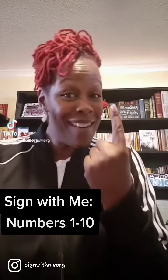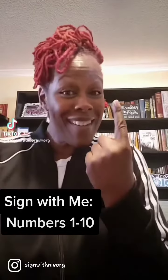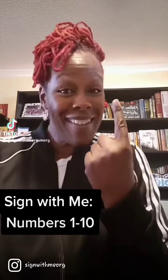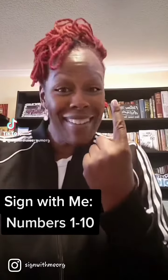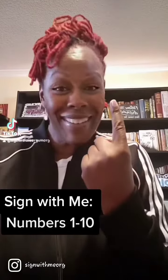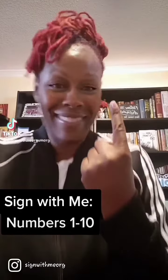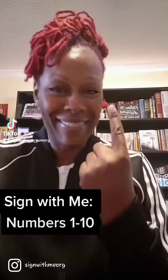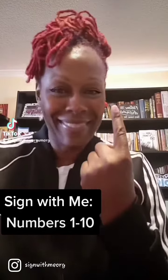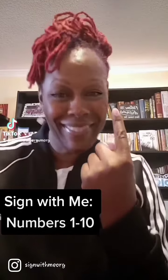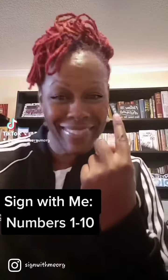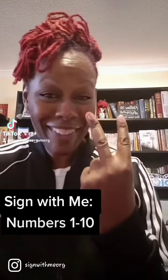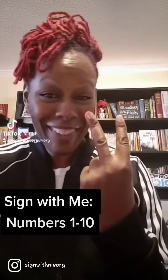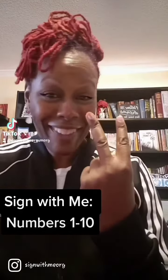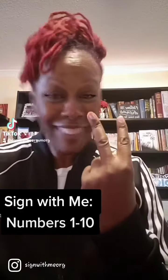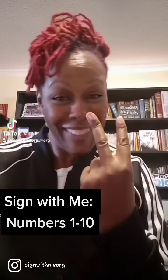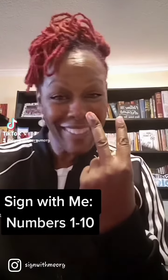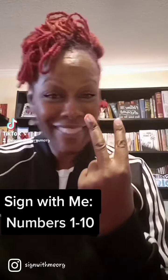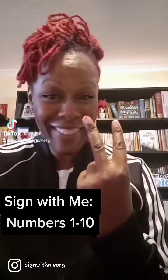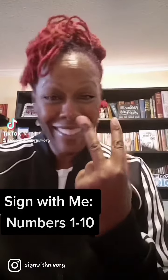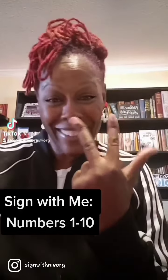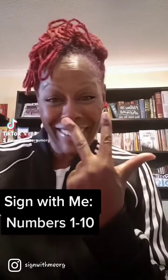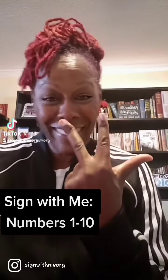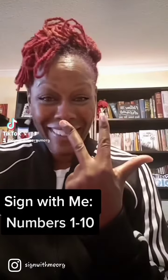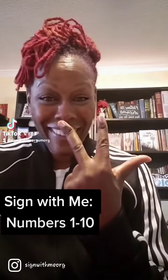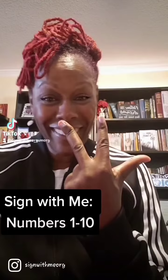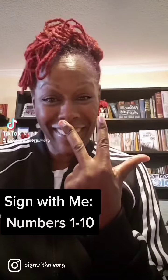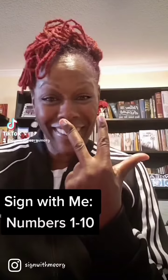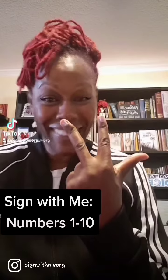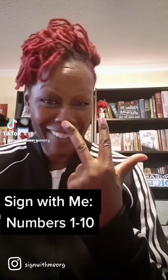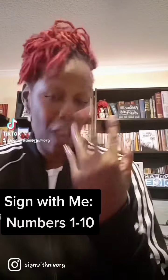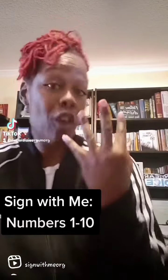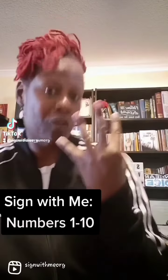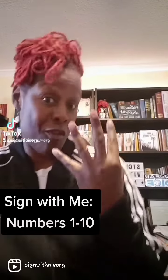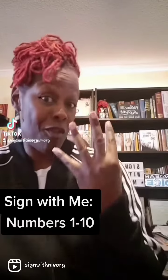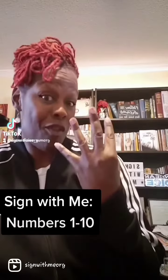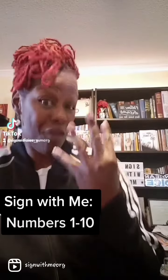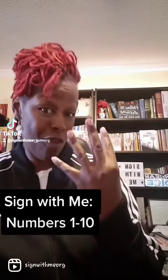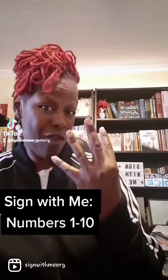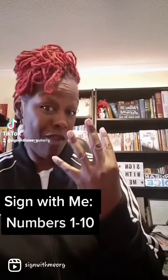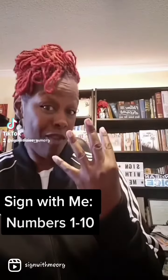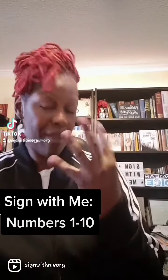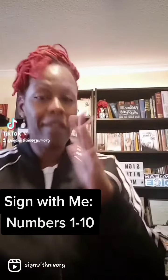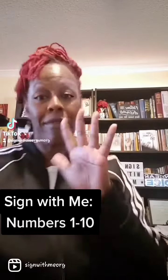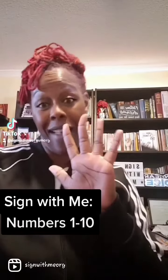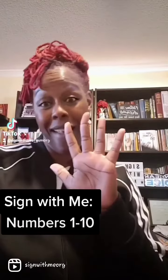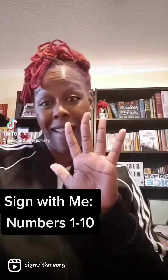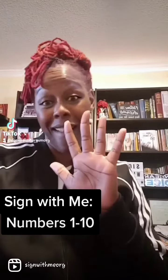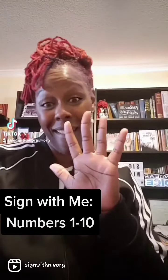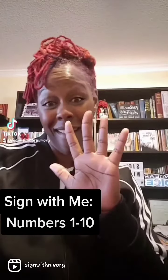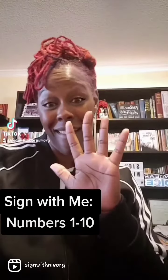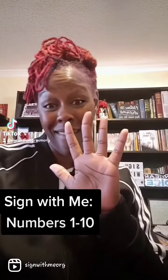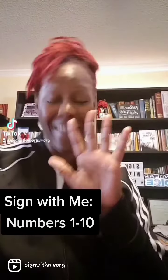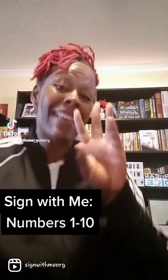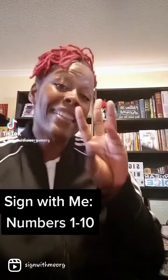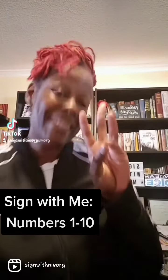one two three four five